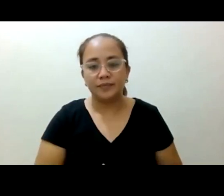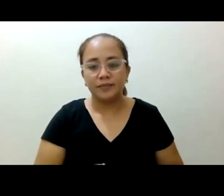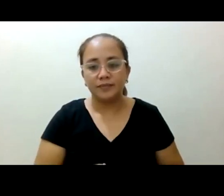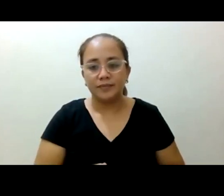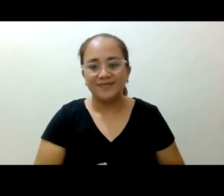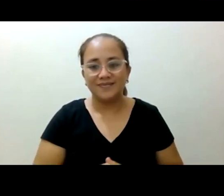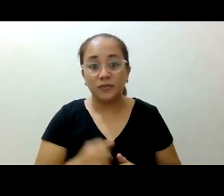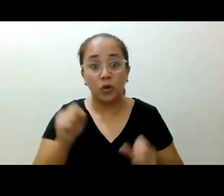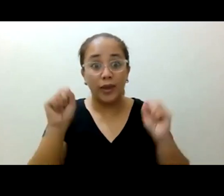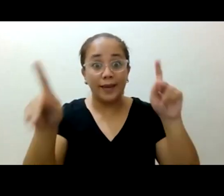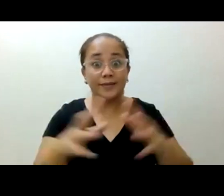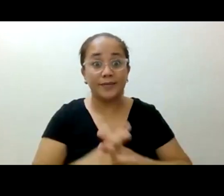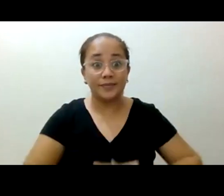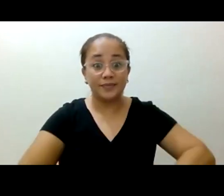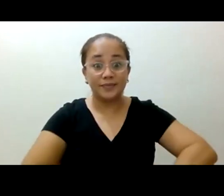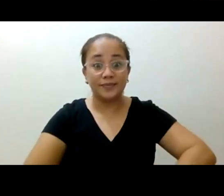Okay?